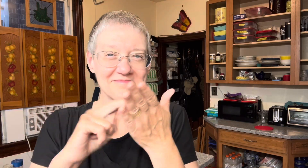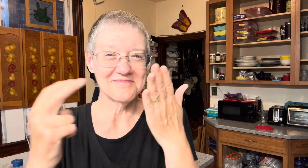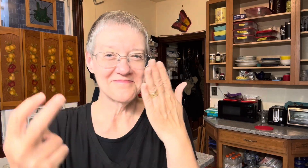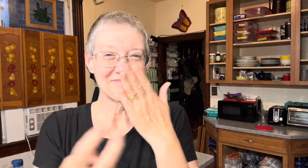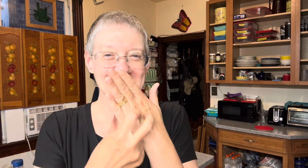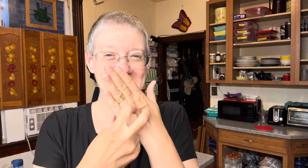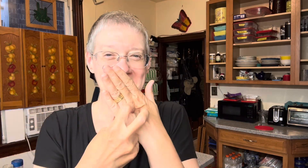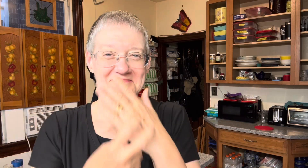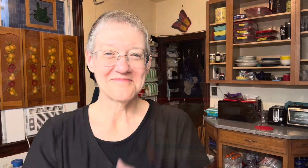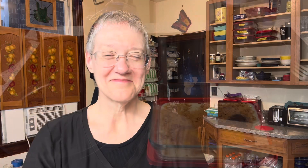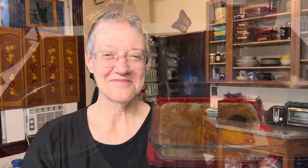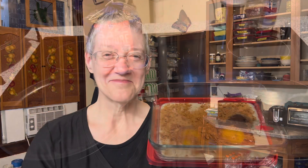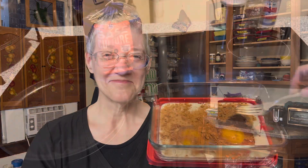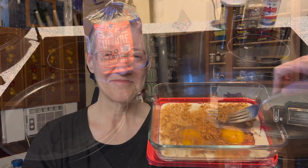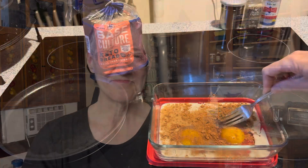Now let's make some French toast.